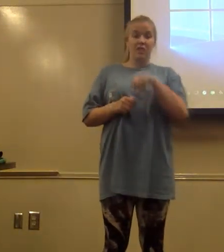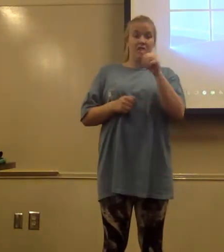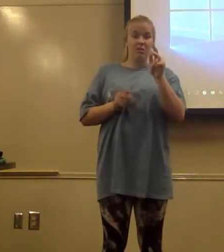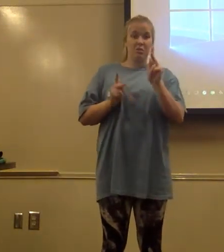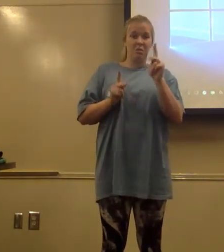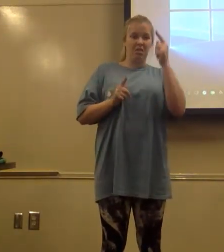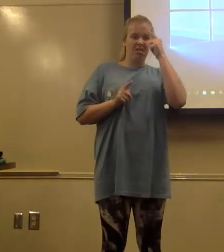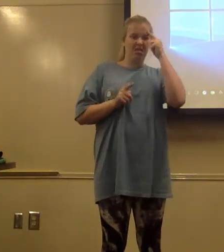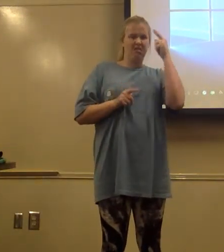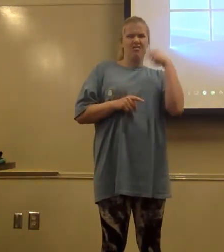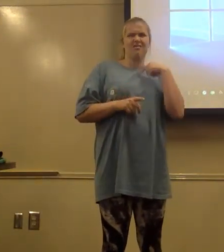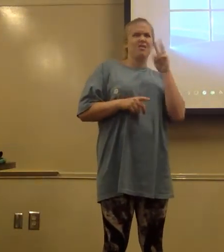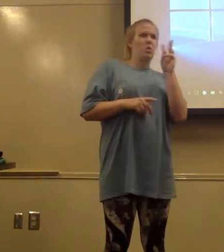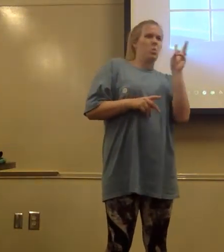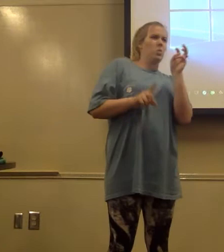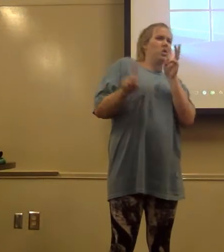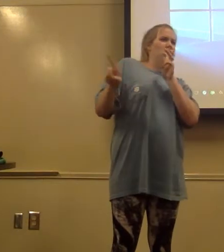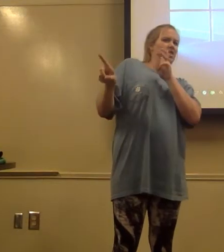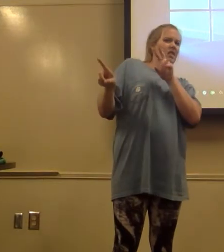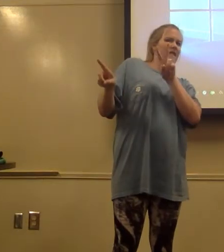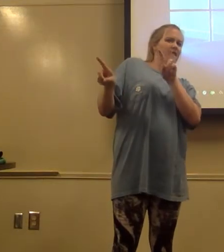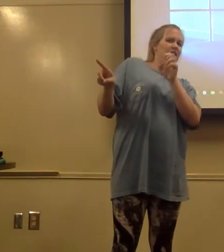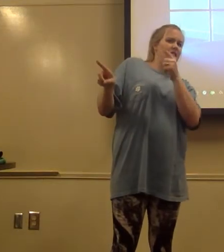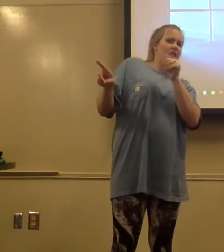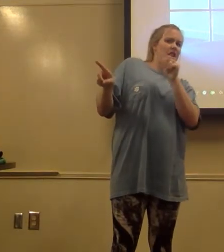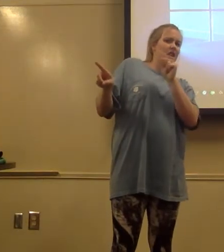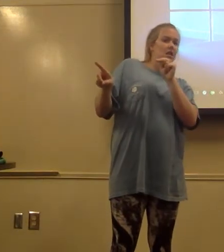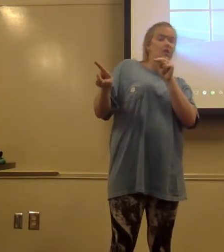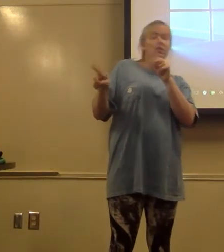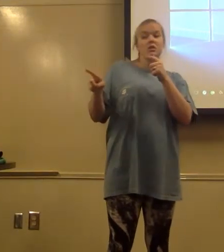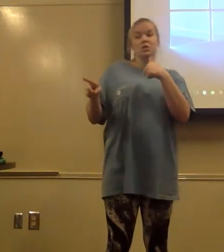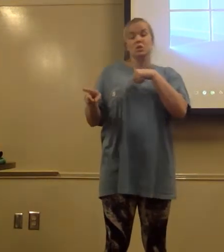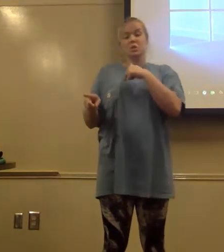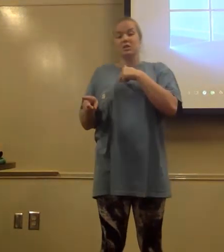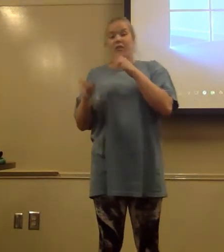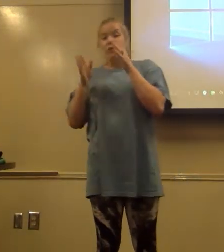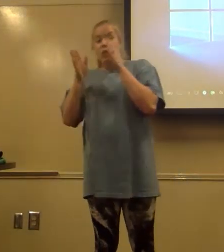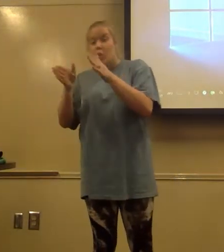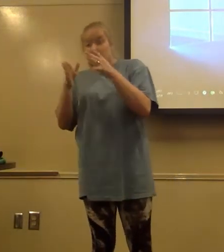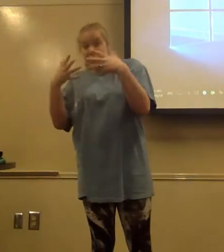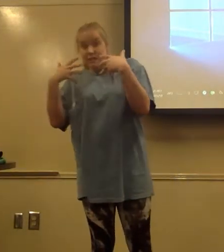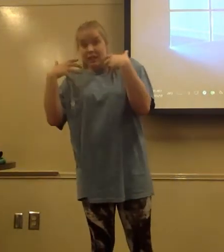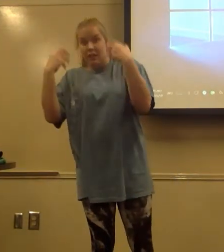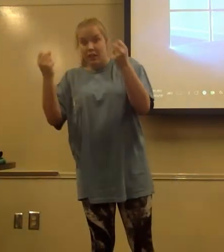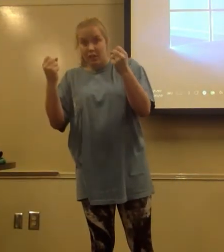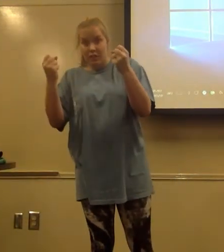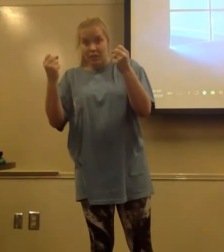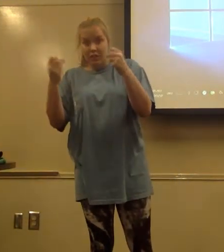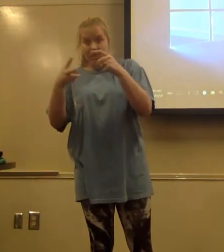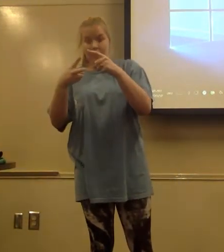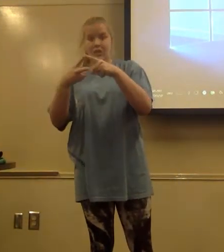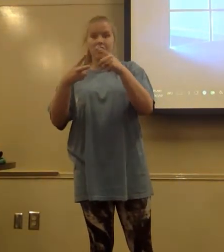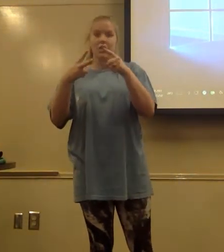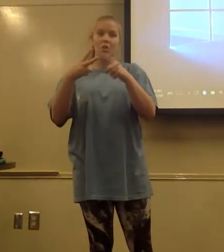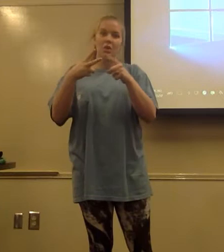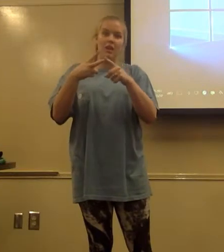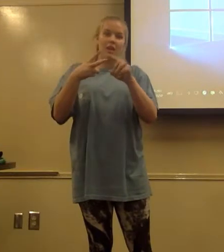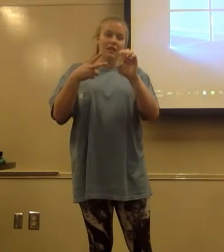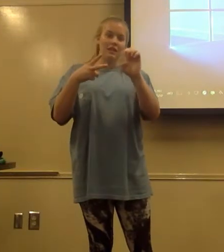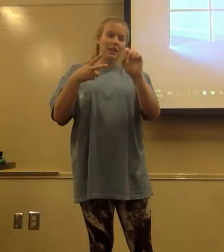think we should have like a health focus primarily, or should people talk about the ethical issues, or both, I guess?